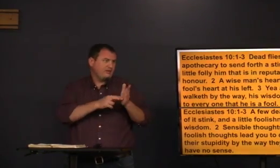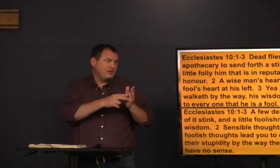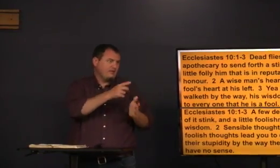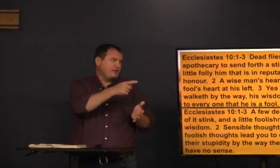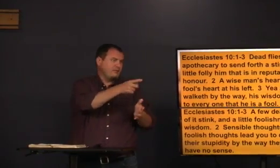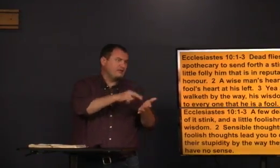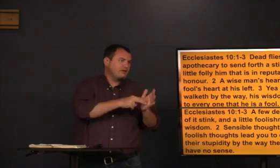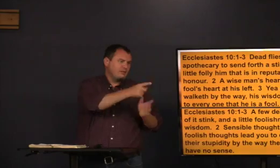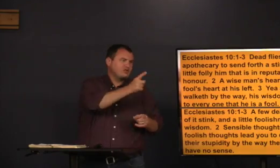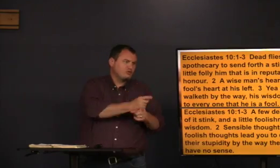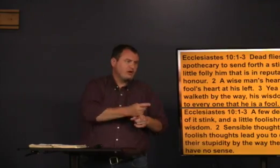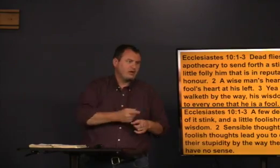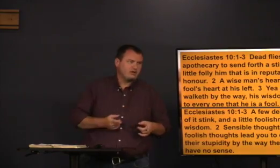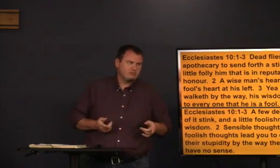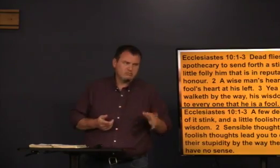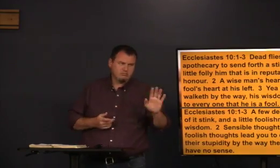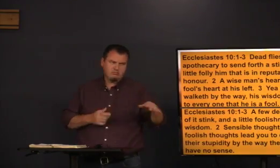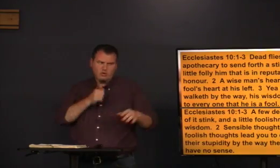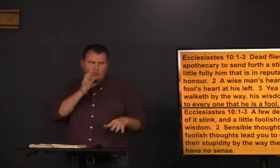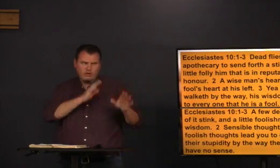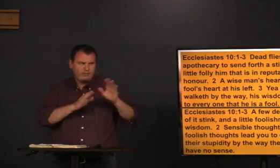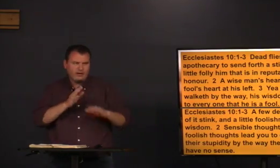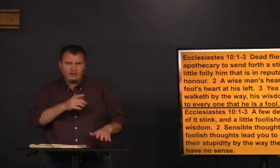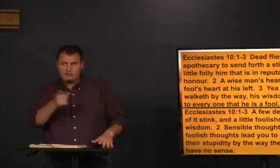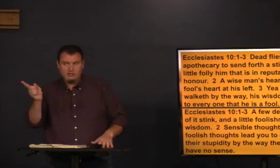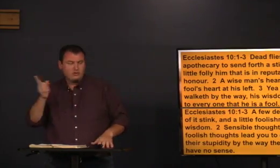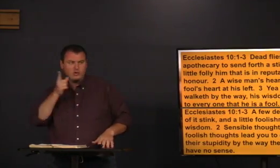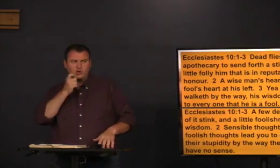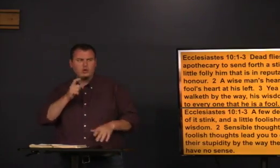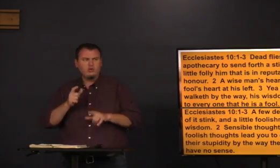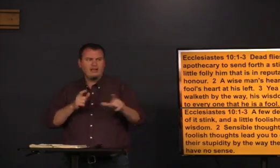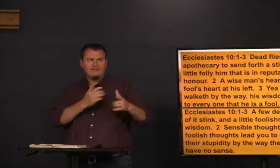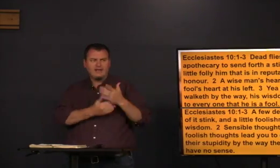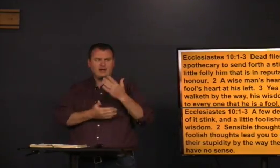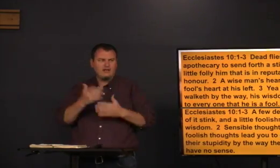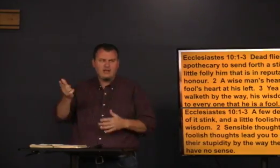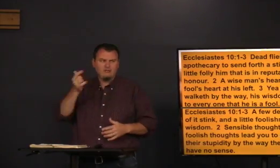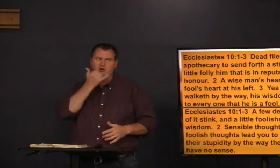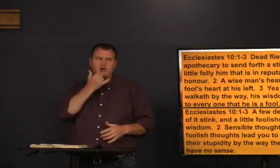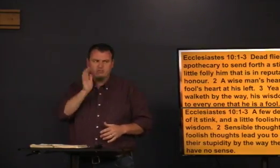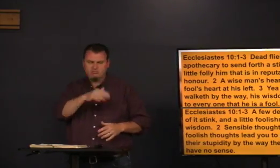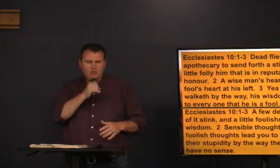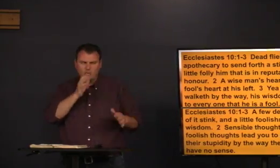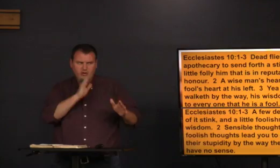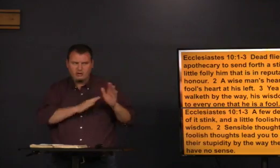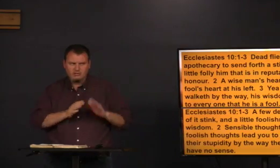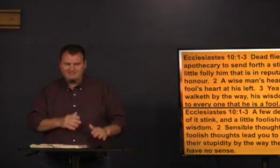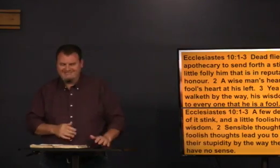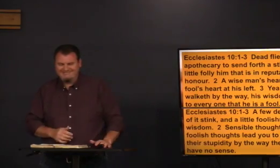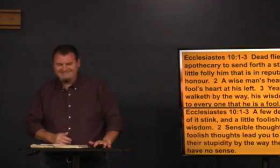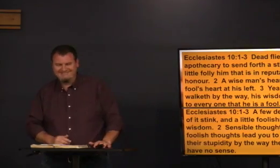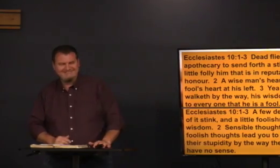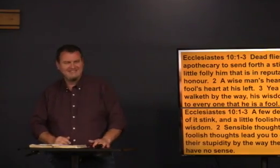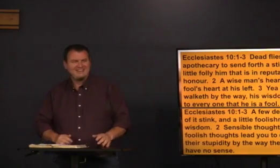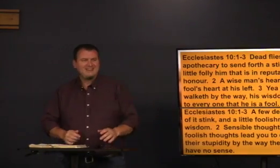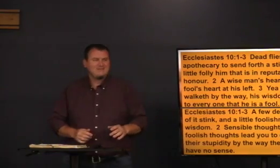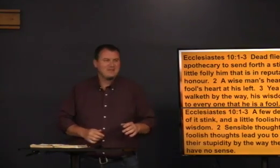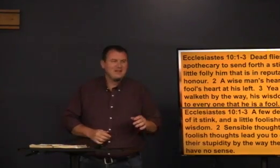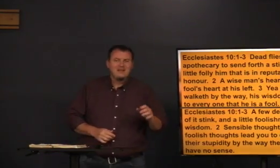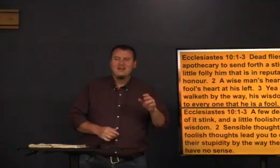That means you're right. Don't worry about it. Who left-handed, they wrong. Don't